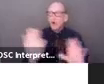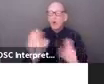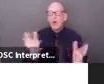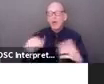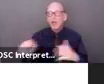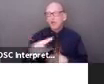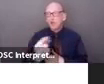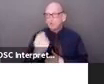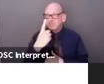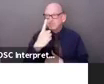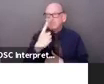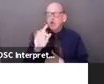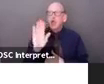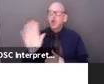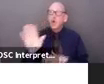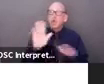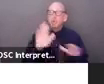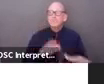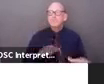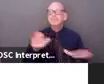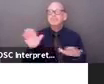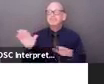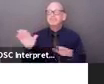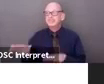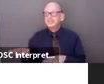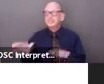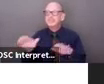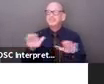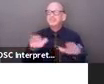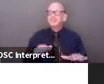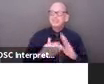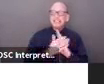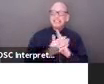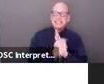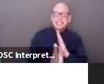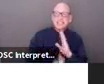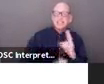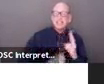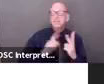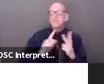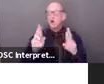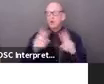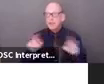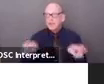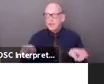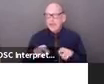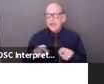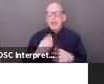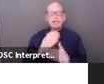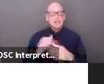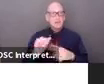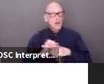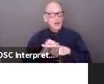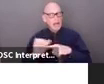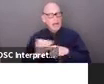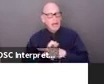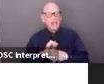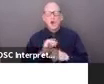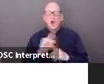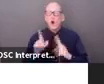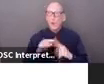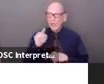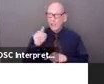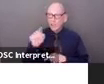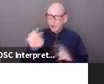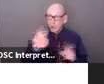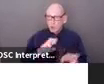understand, go at your own pace. Let's help you with some skills. Let's resume build. We can do some job readiness training. And then when you're ready, we will be